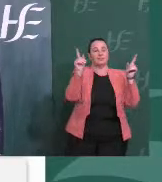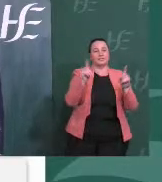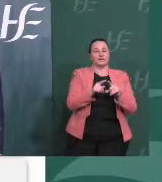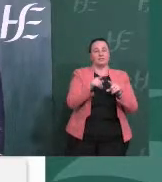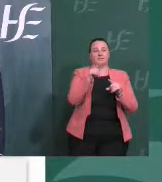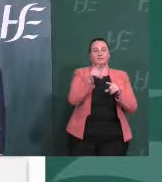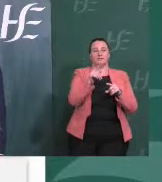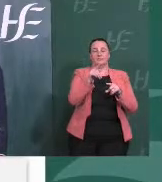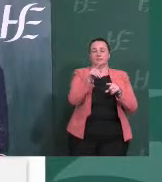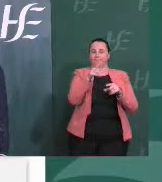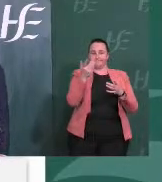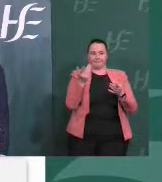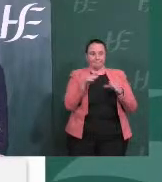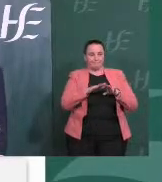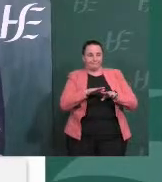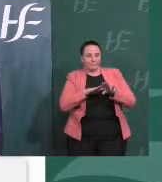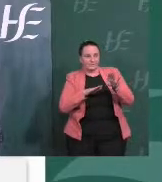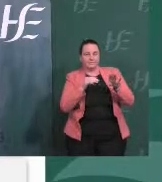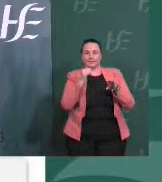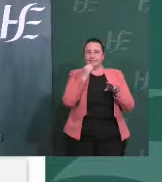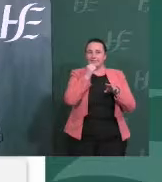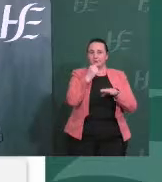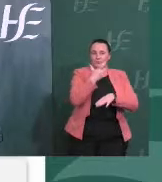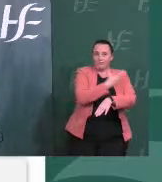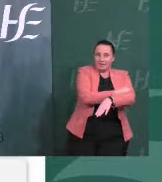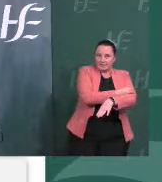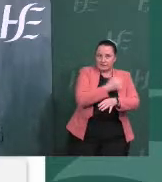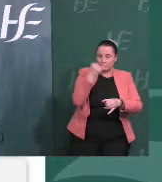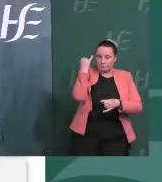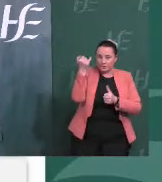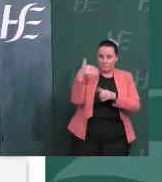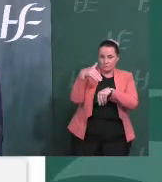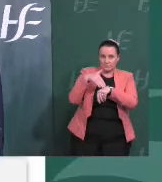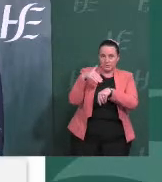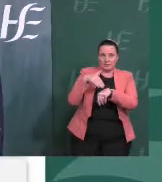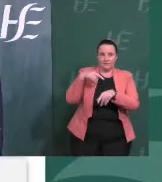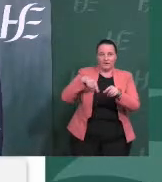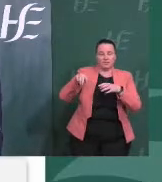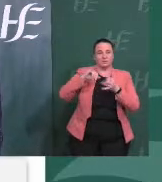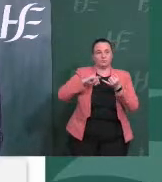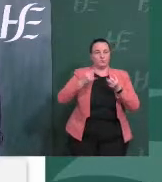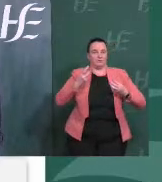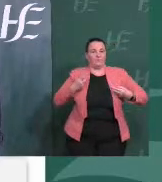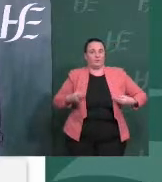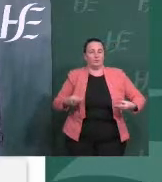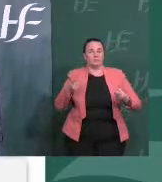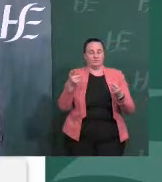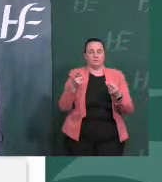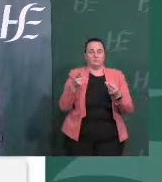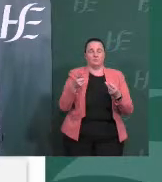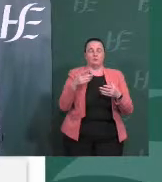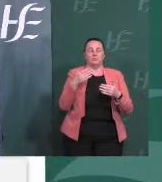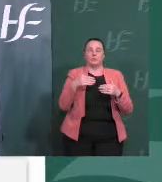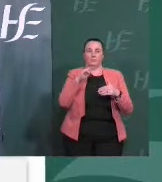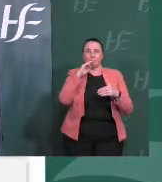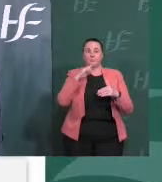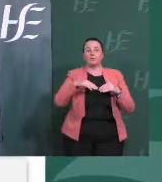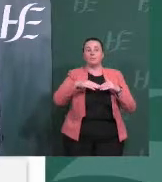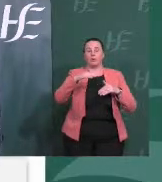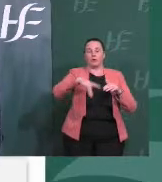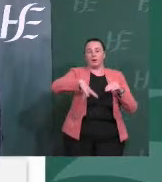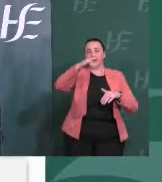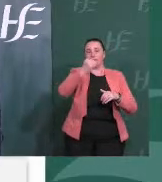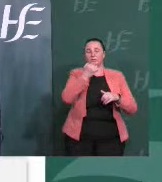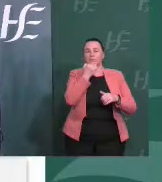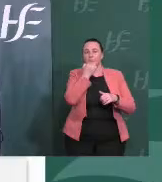absence of a vaccine, and with that population who are vulnerable underlying conditions who would be exposed. We'd be looking at much higher numbers in